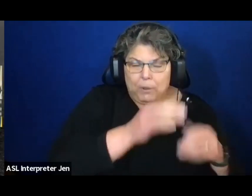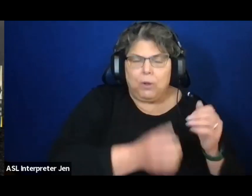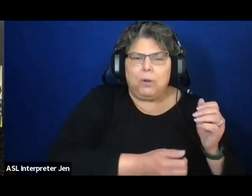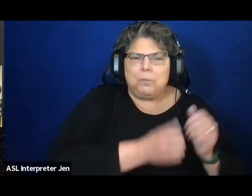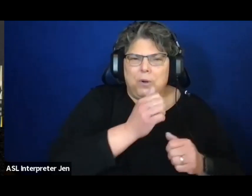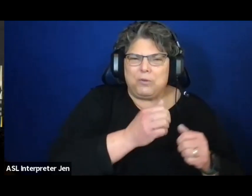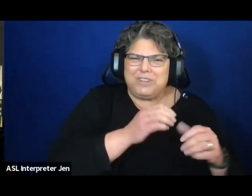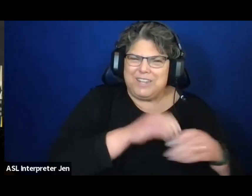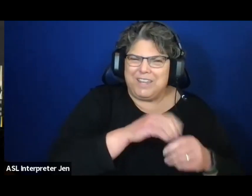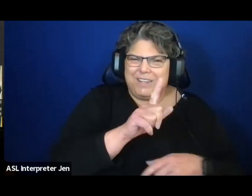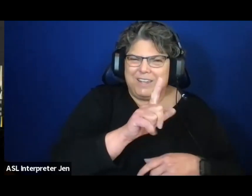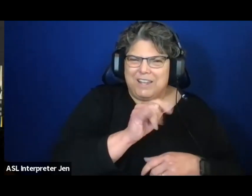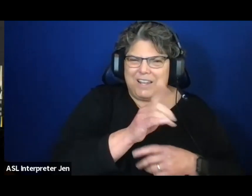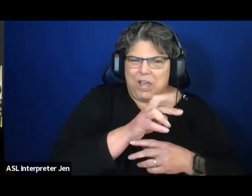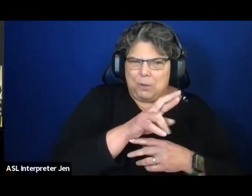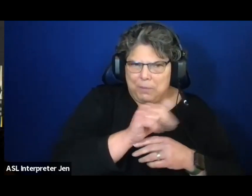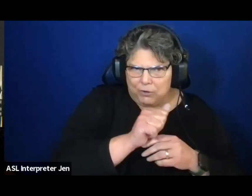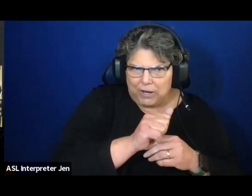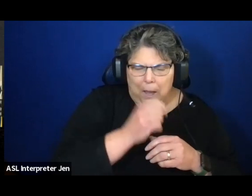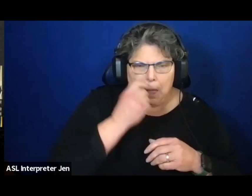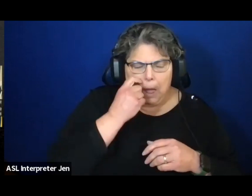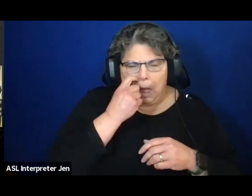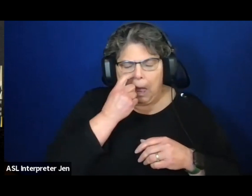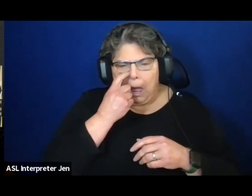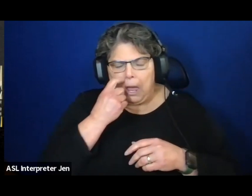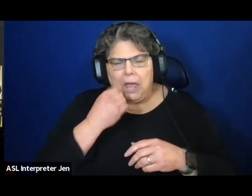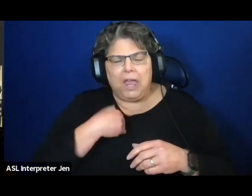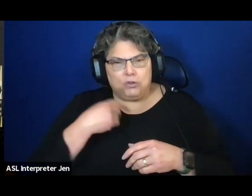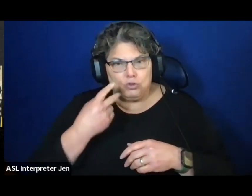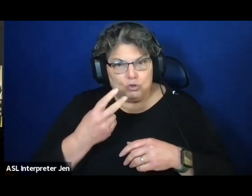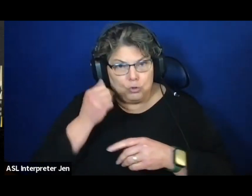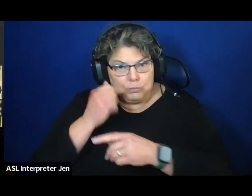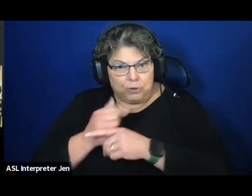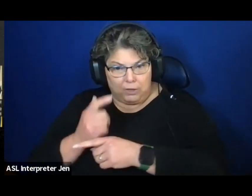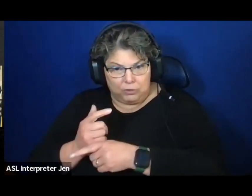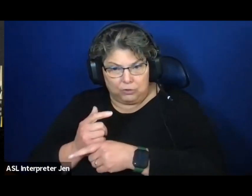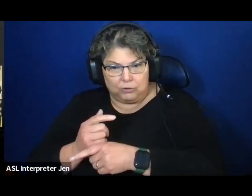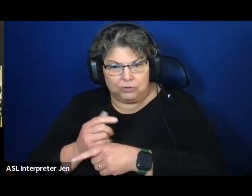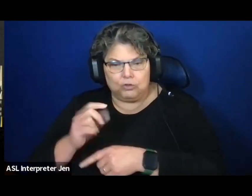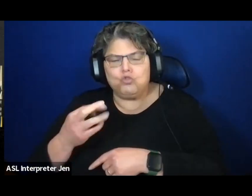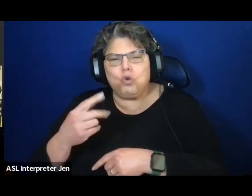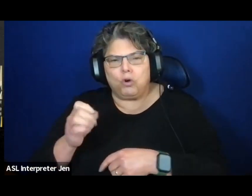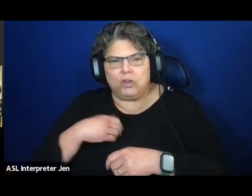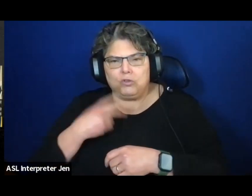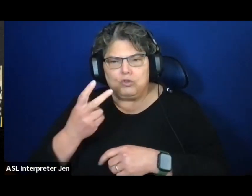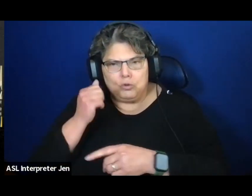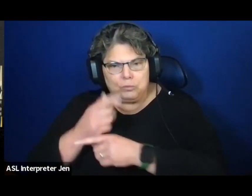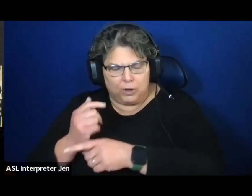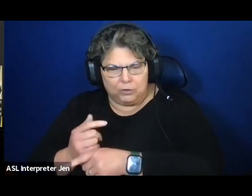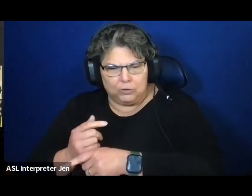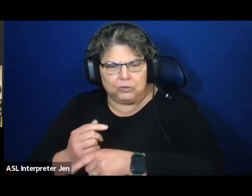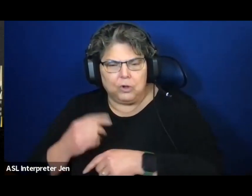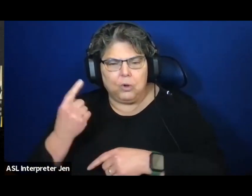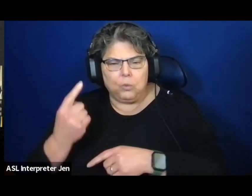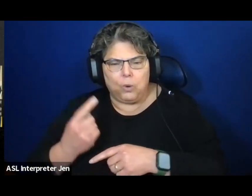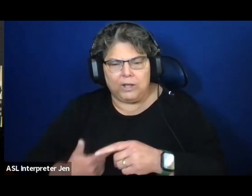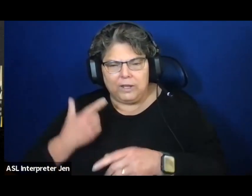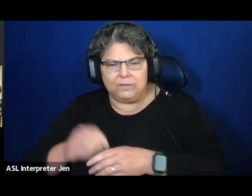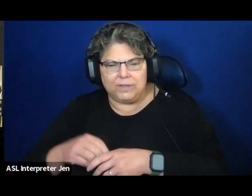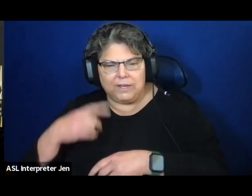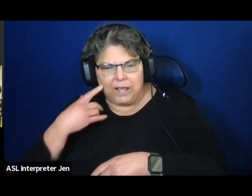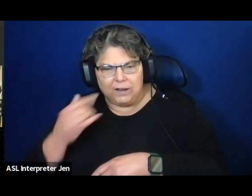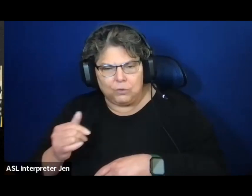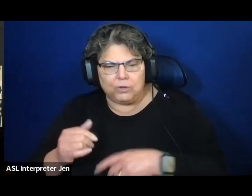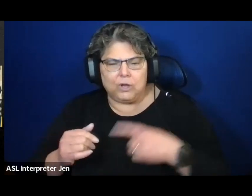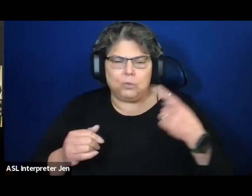of 5 siblings, 3 brothers, 2 of whom live in California, and 1 of whom resides in Sierra Leone, and a sister who has since